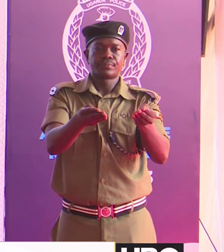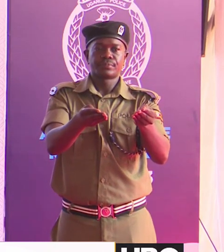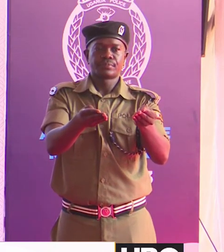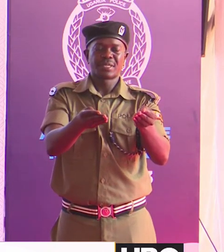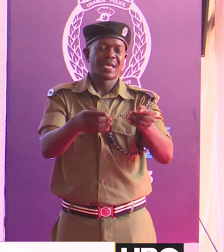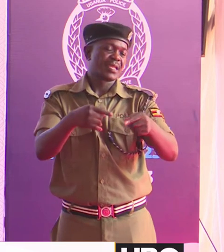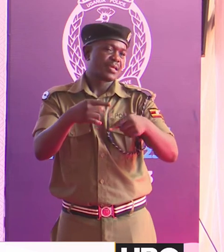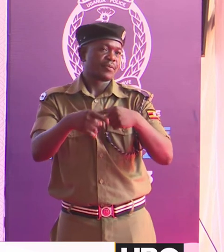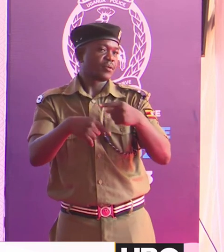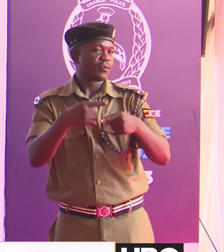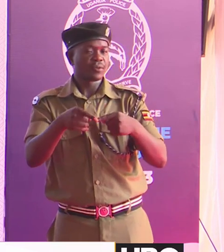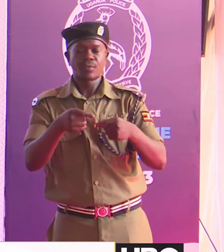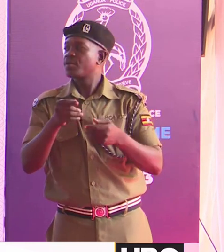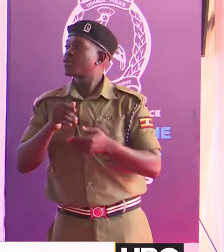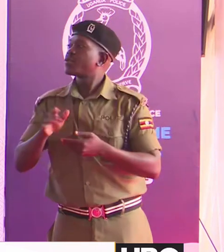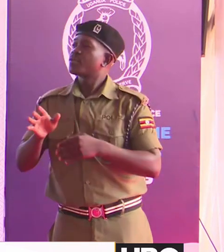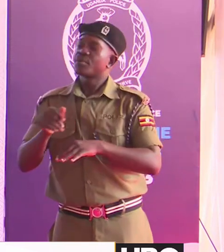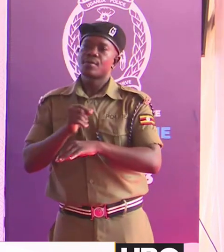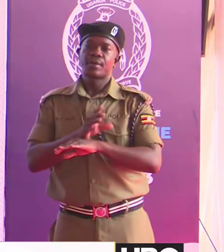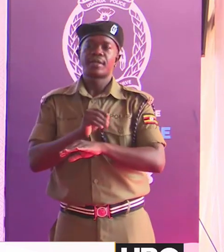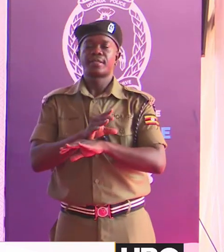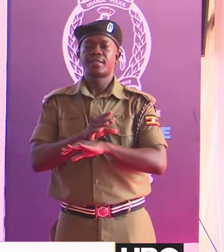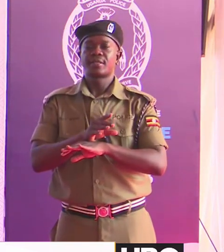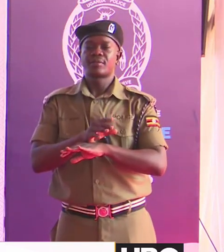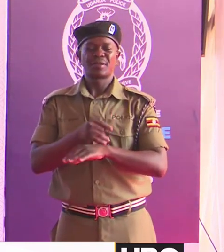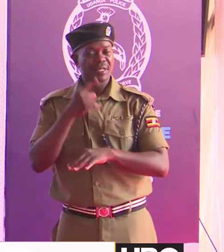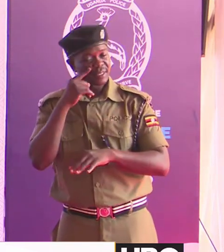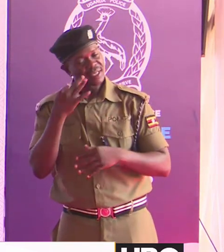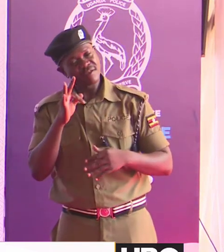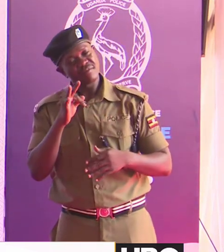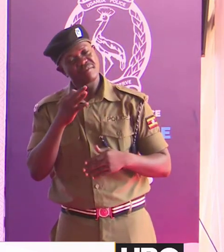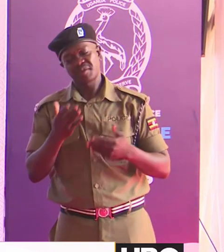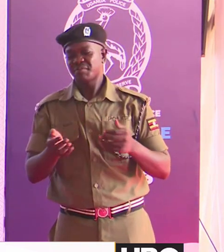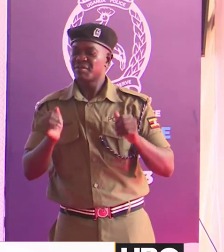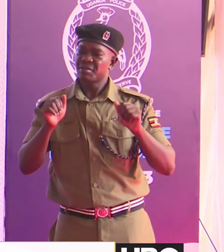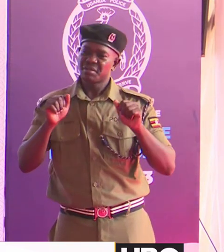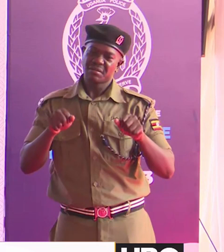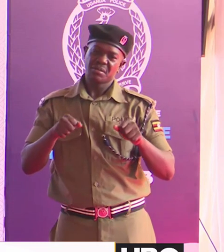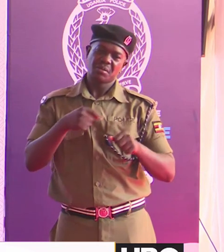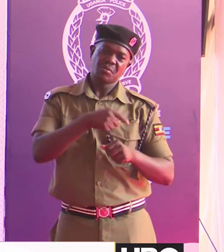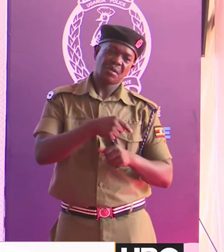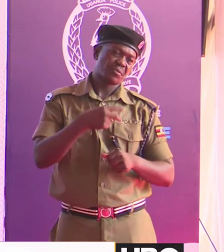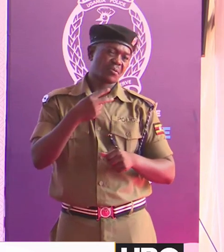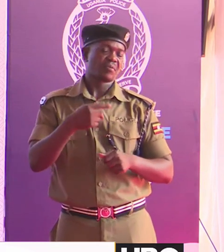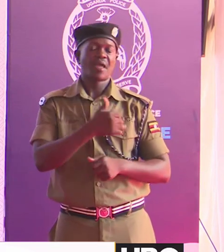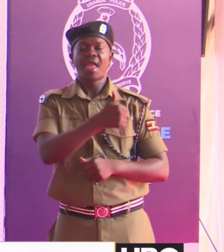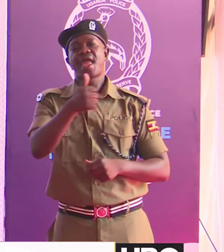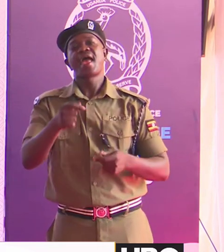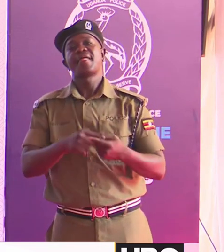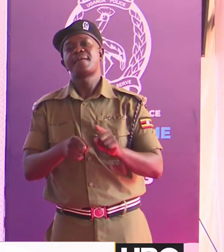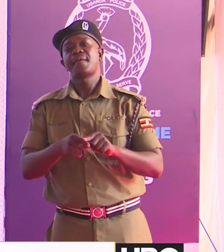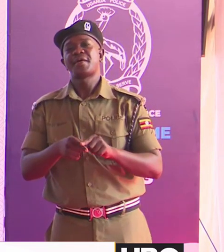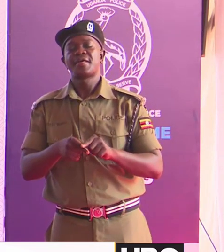as we go on with your guidance, we shall see whether we can have maybe one or two other colleagues,